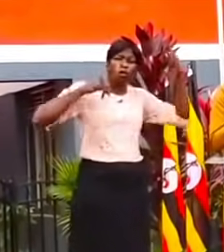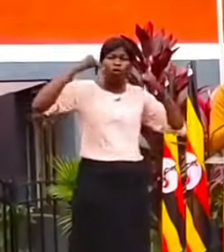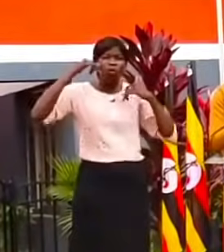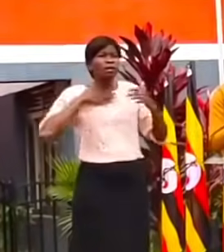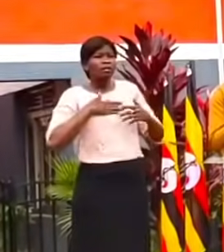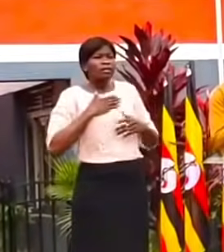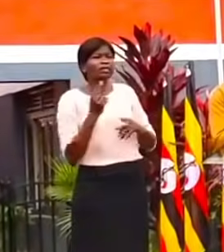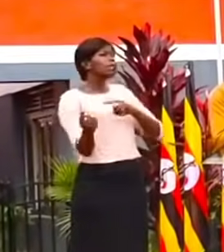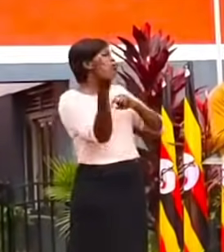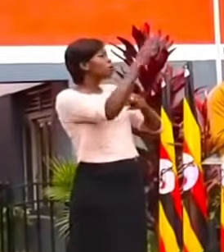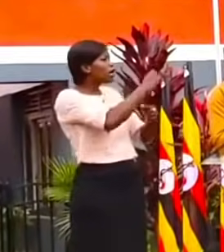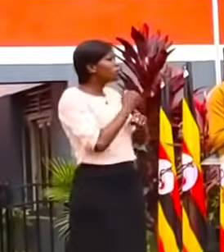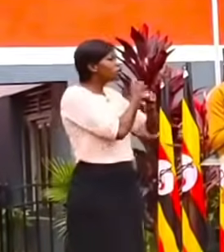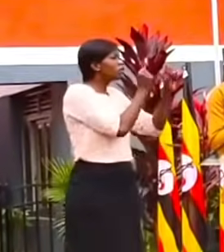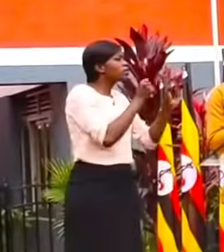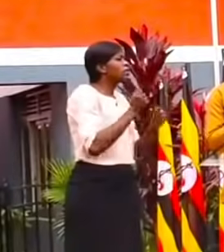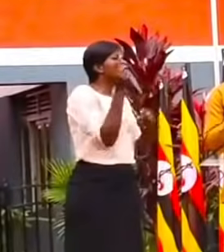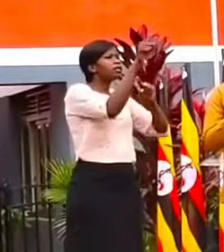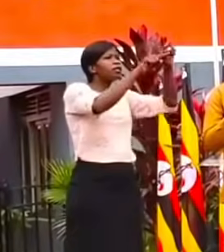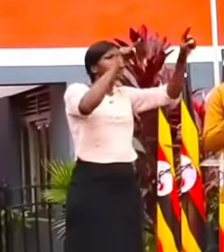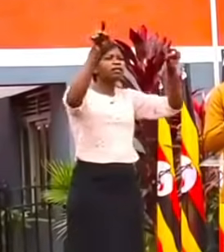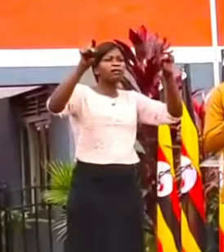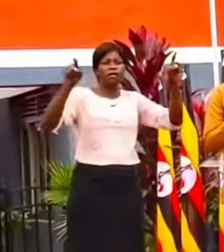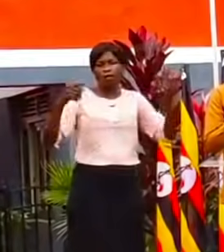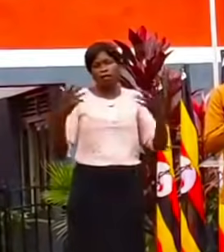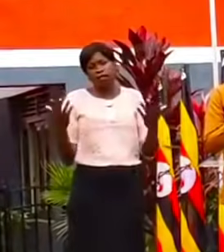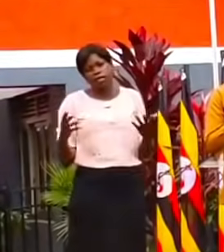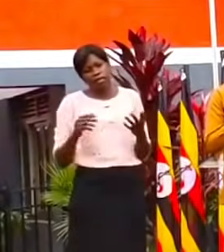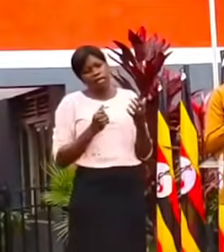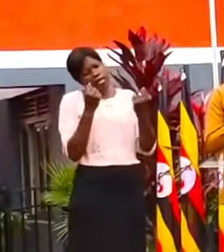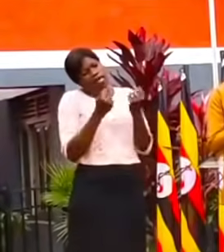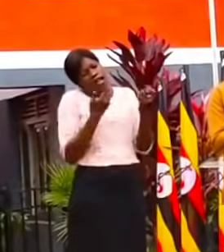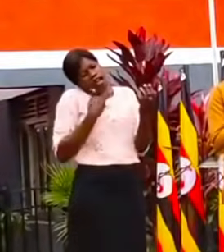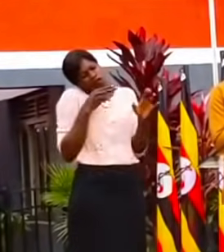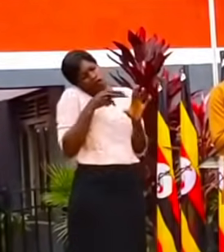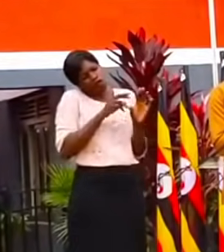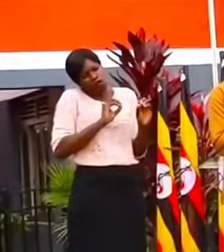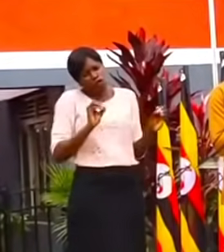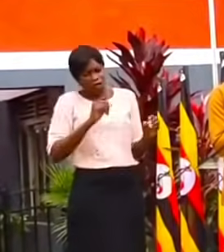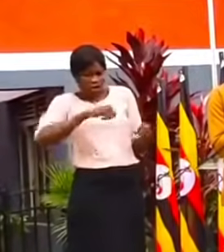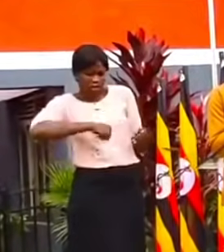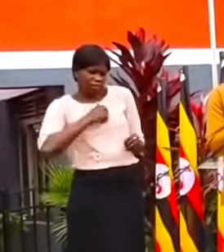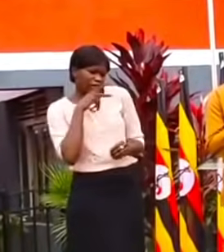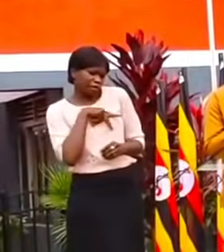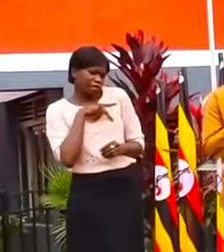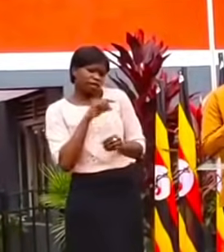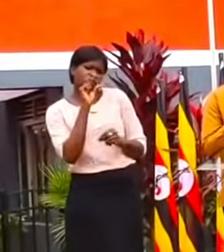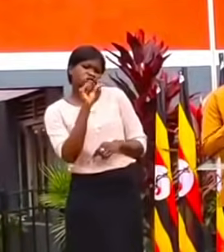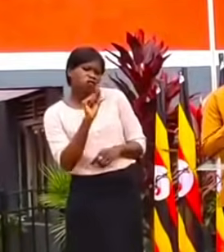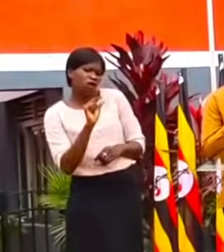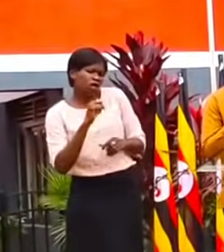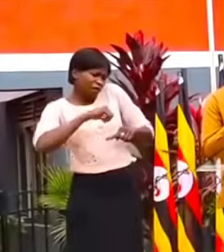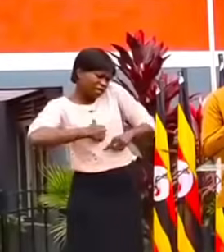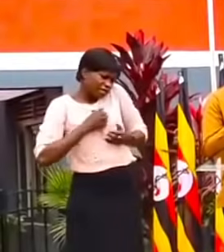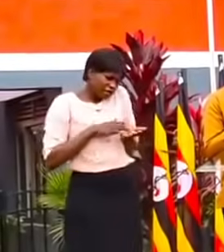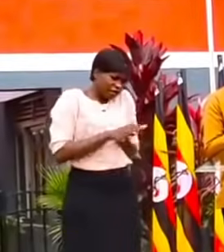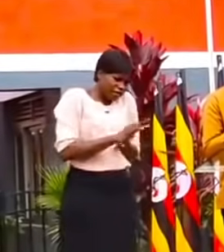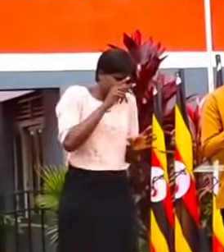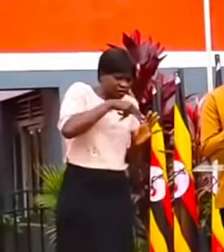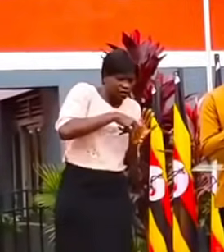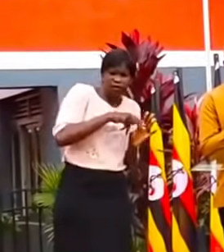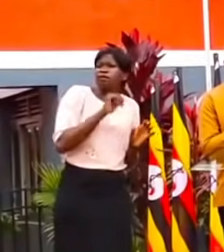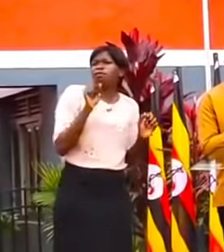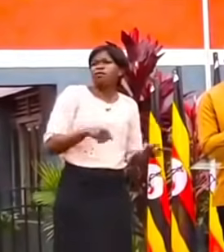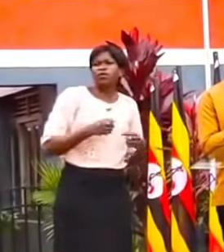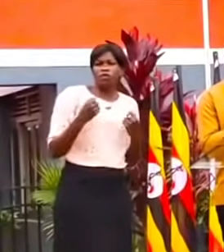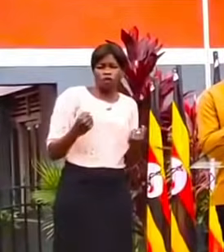we cannot go. If the truck doesn't have fuel, I earn a small salary as a police officer, I can't fuel it myself. And so, they are handicapped. And